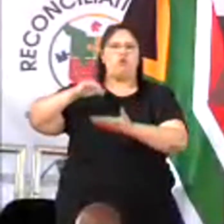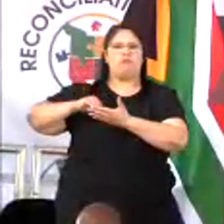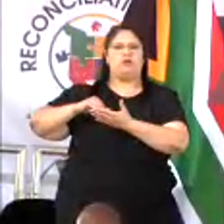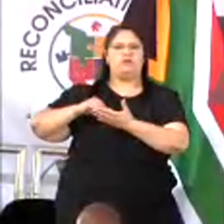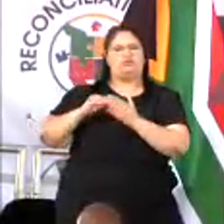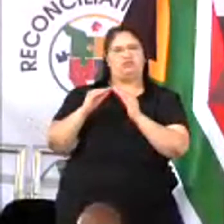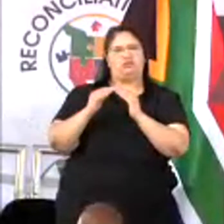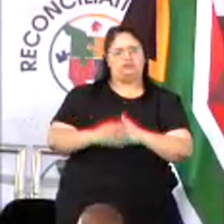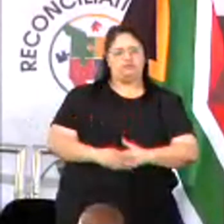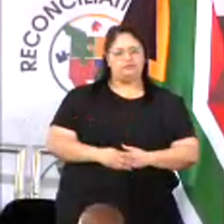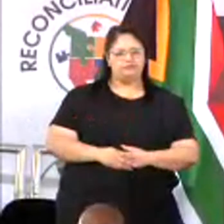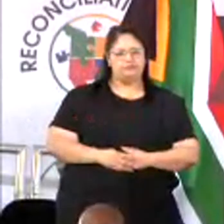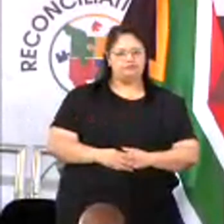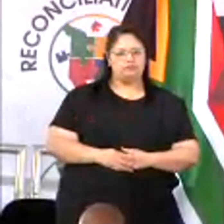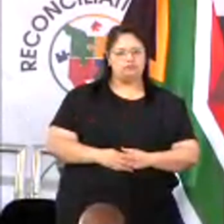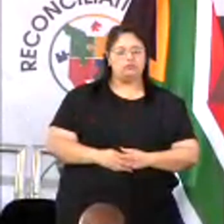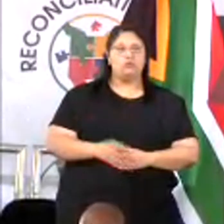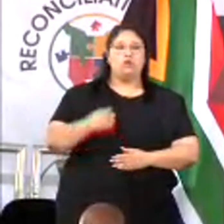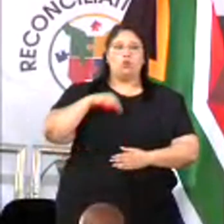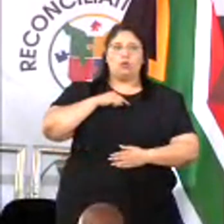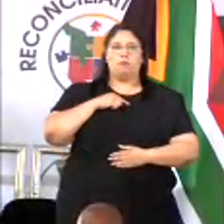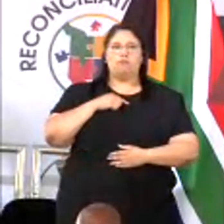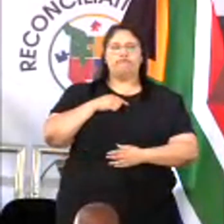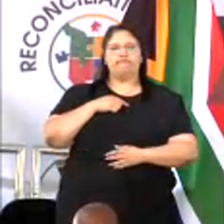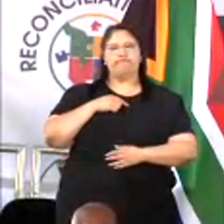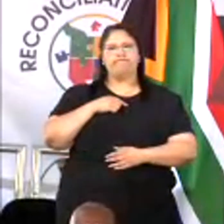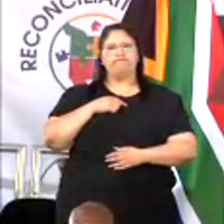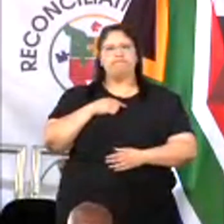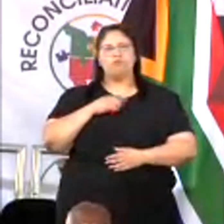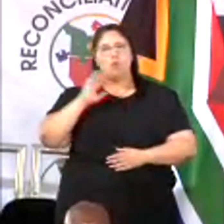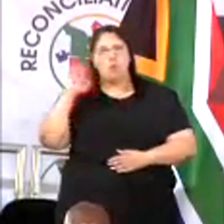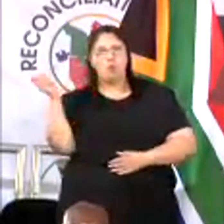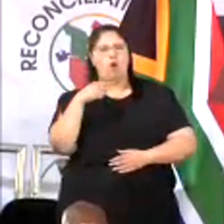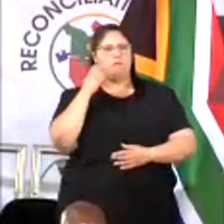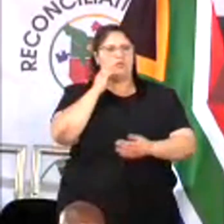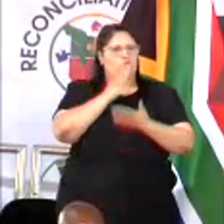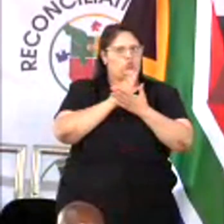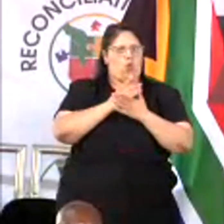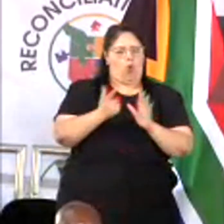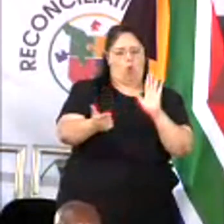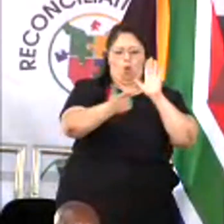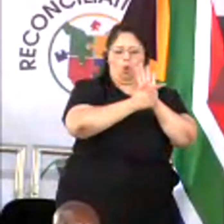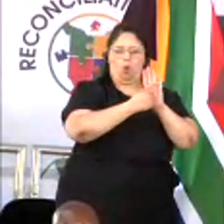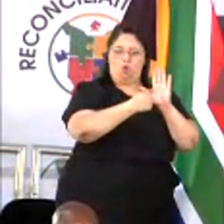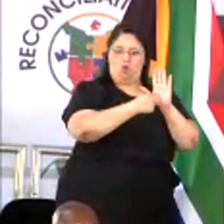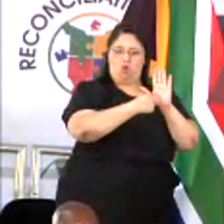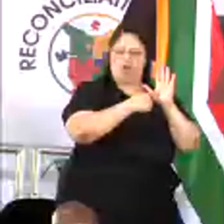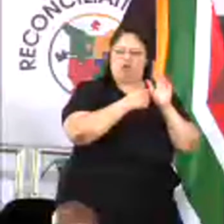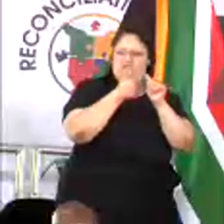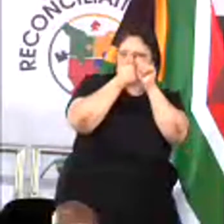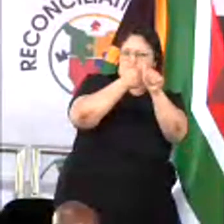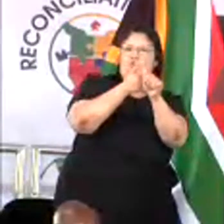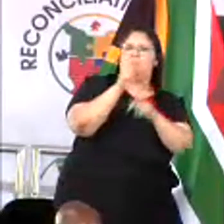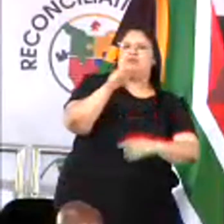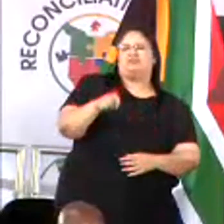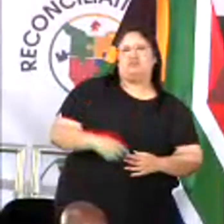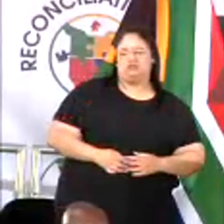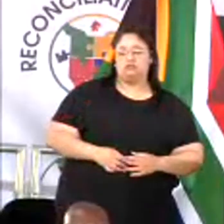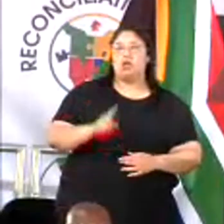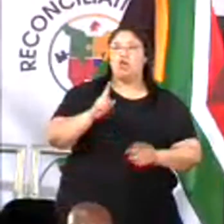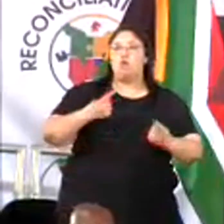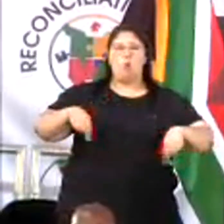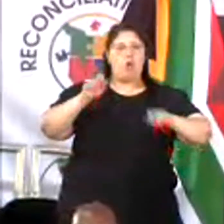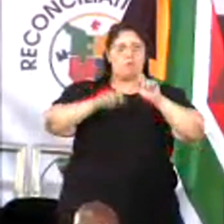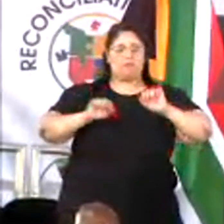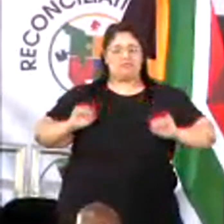We insist that all should ensure that the law is upheld and the rights of all